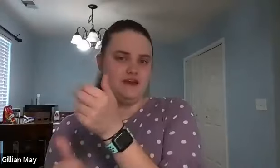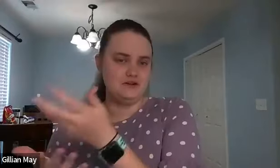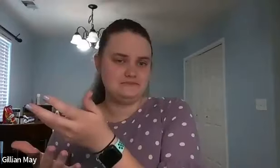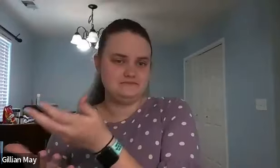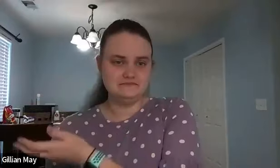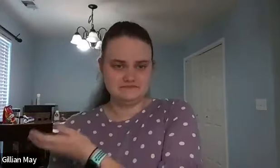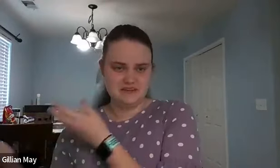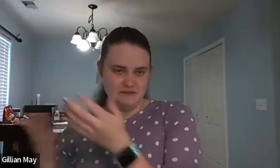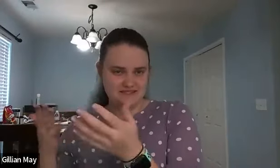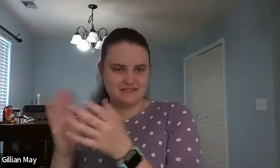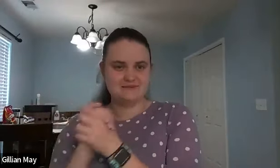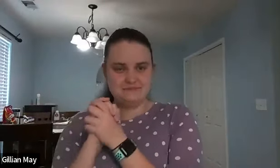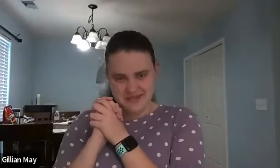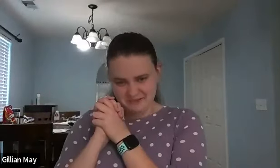other, if that makes sense. But yeah.